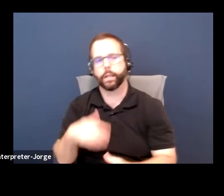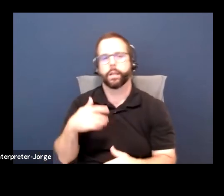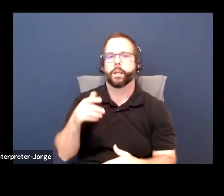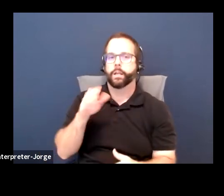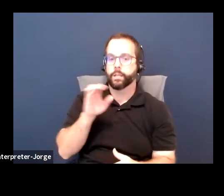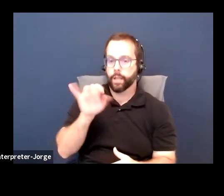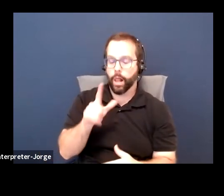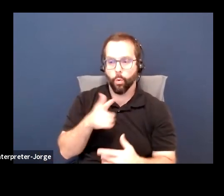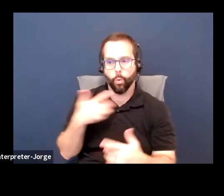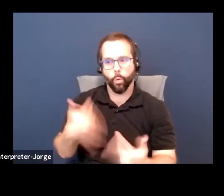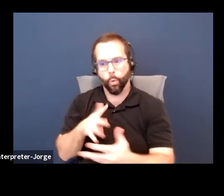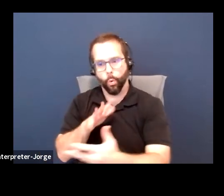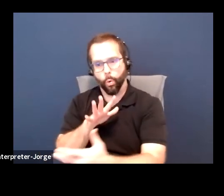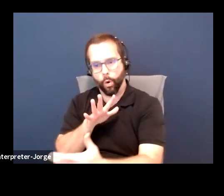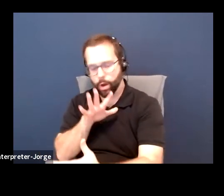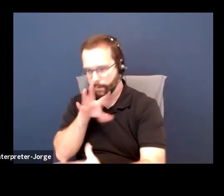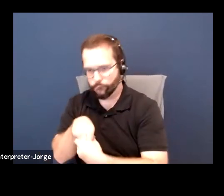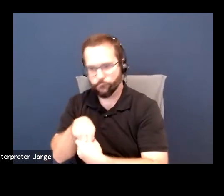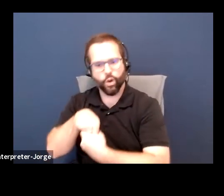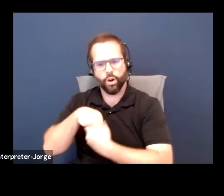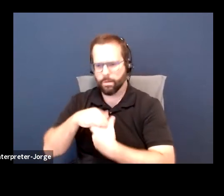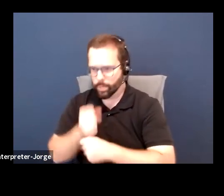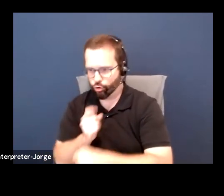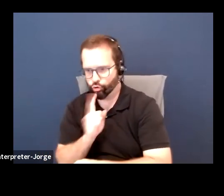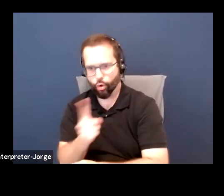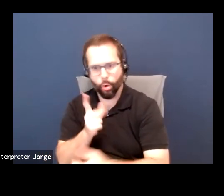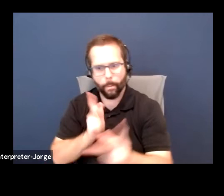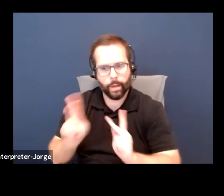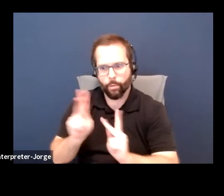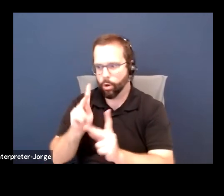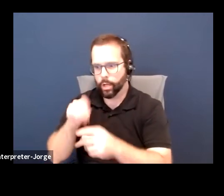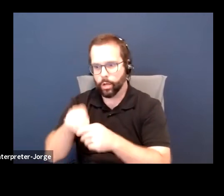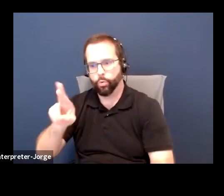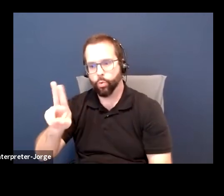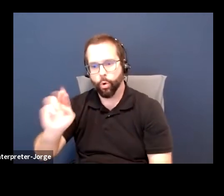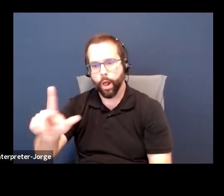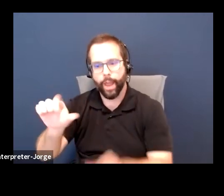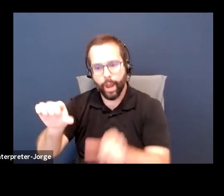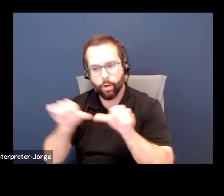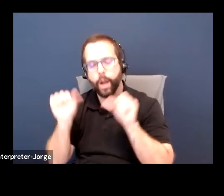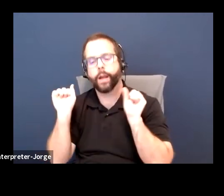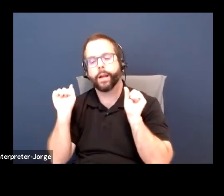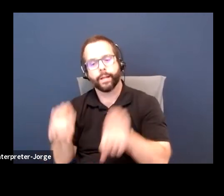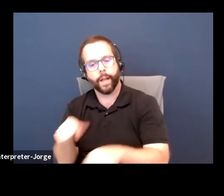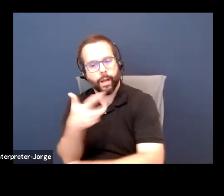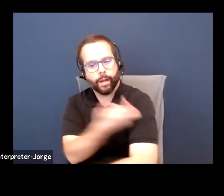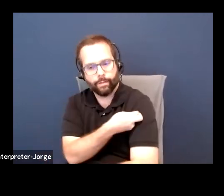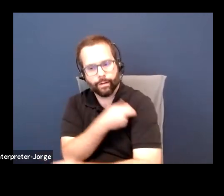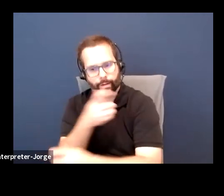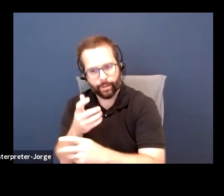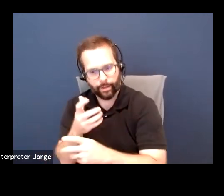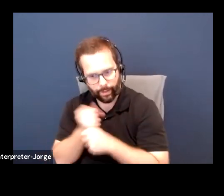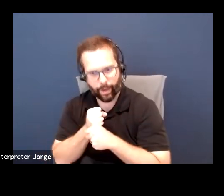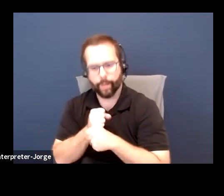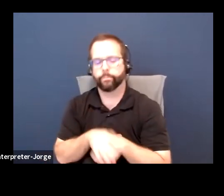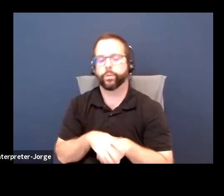in ensuring that disabled people in rural areas can get vaccines. Just to give one example, the Northern